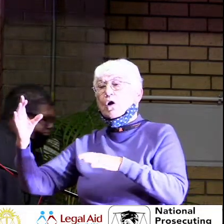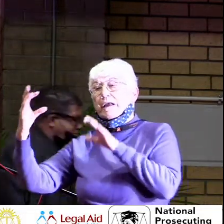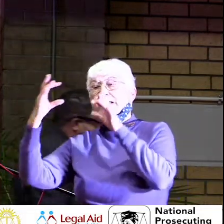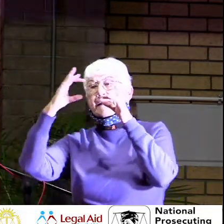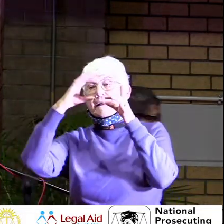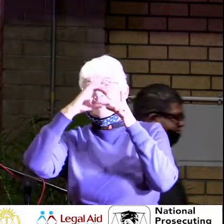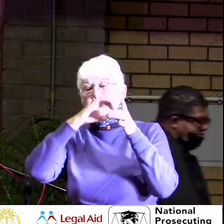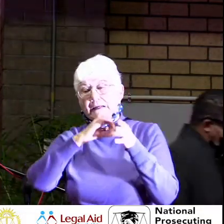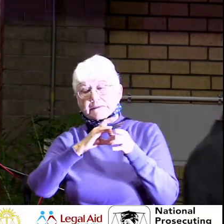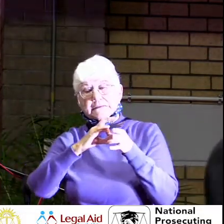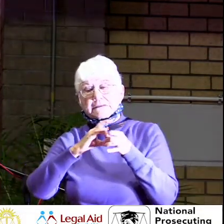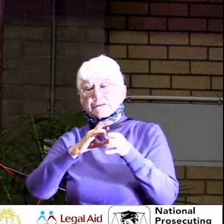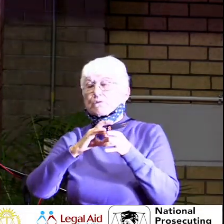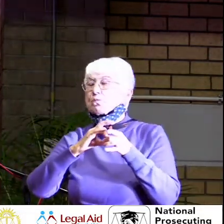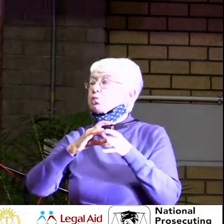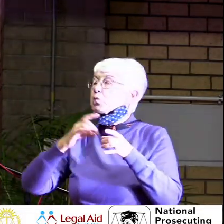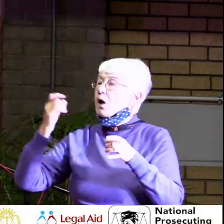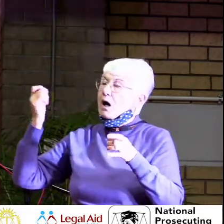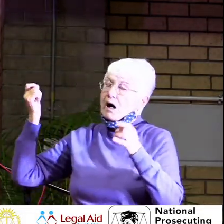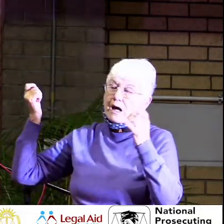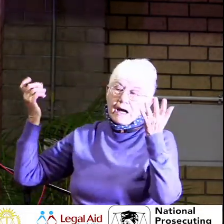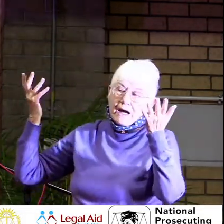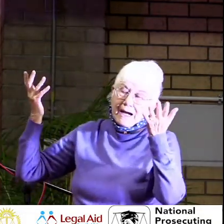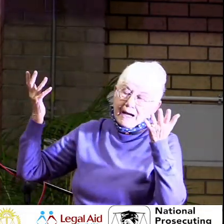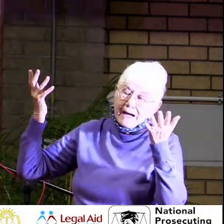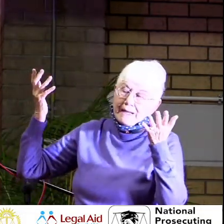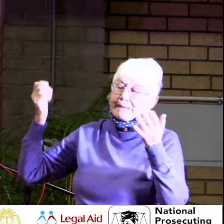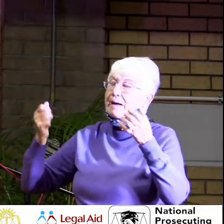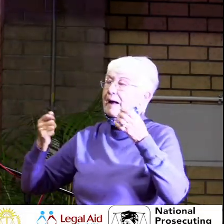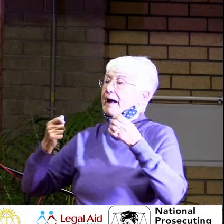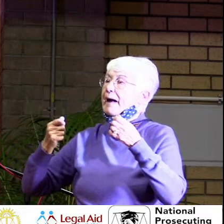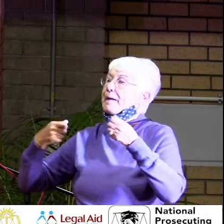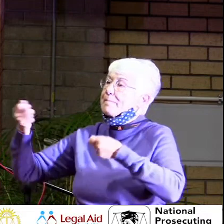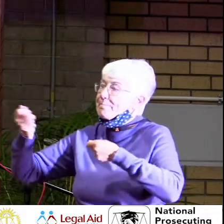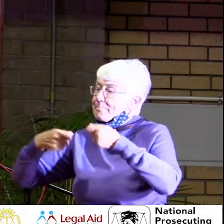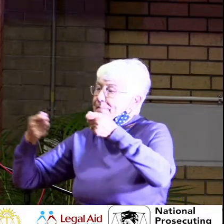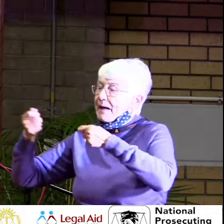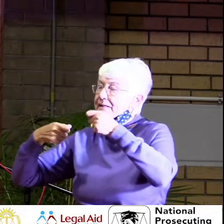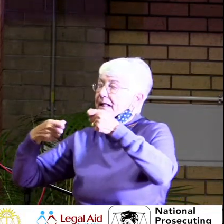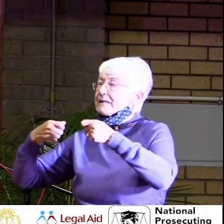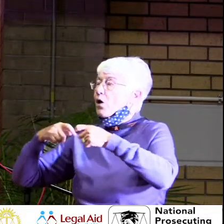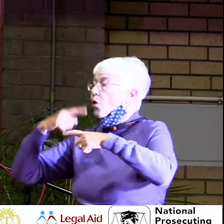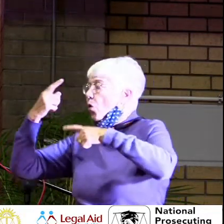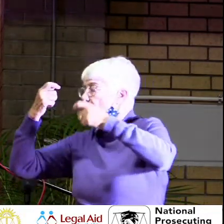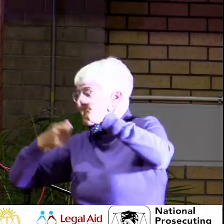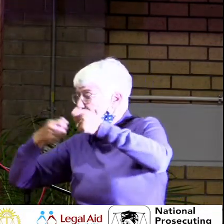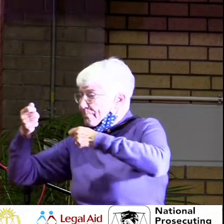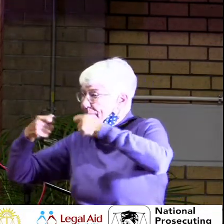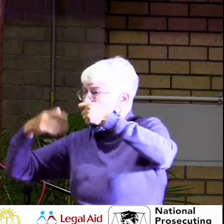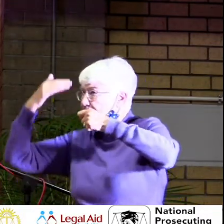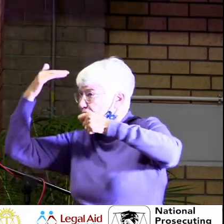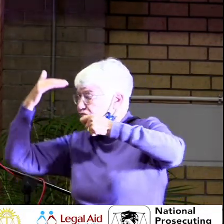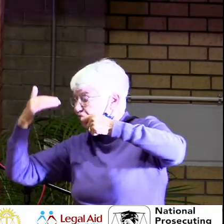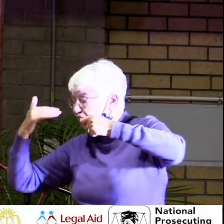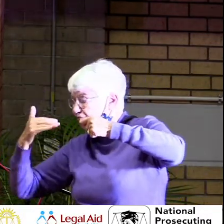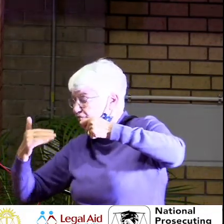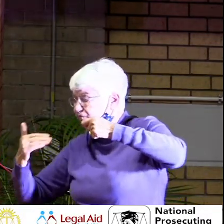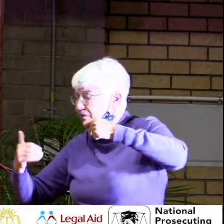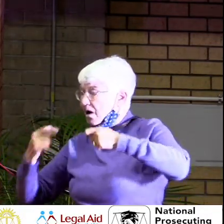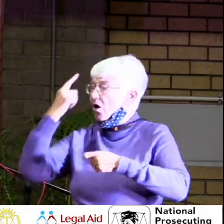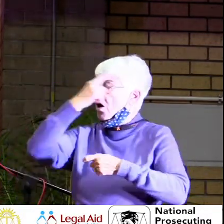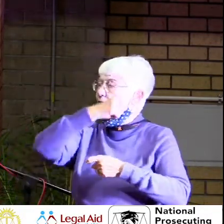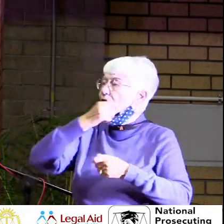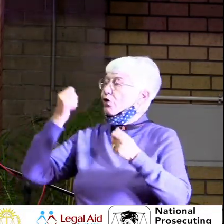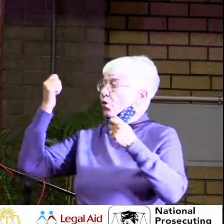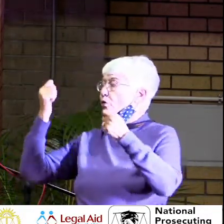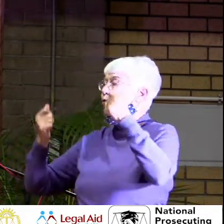the court manager, the area court manager, and the judiciary and the NPA, we need the community to engage